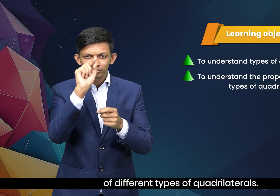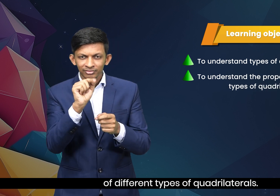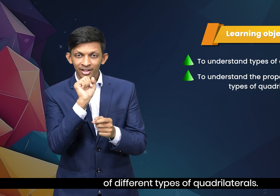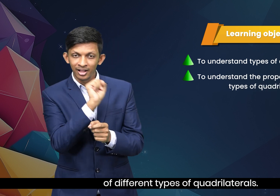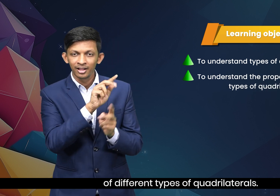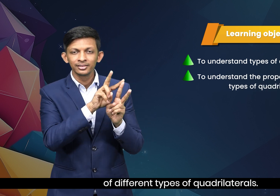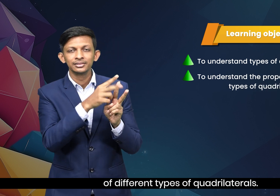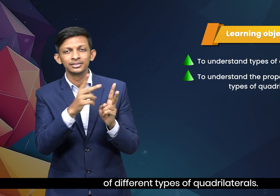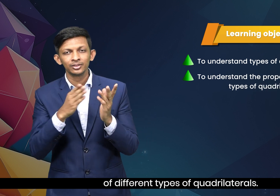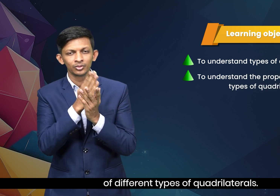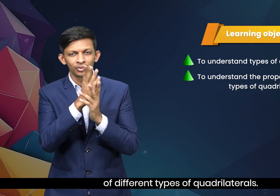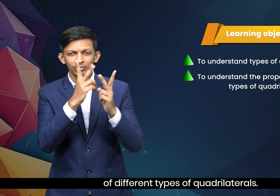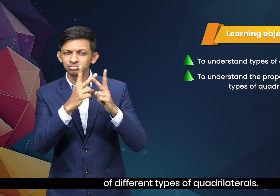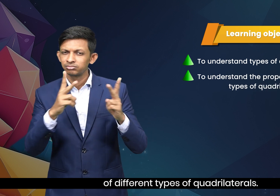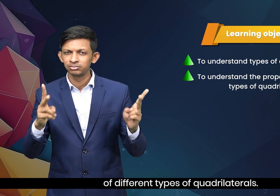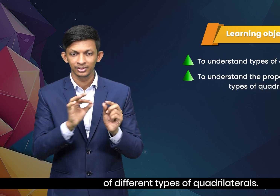different types of quadrilaterals.